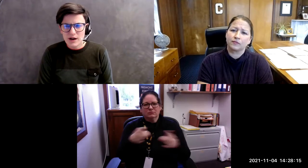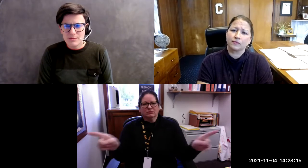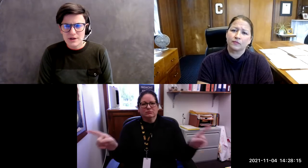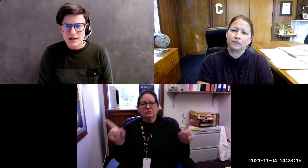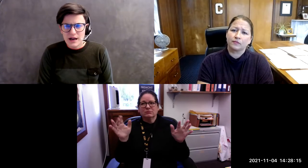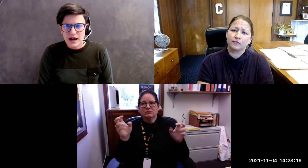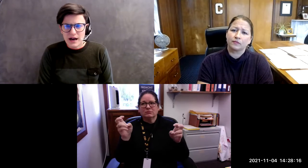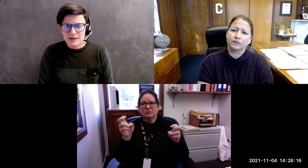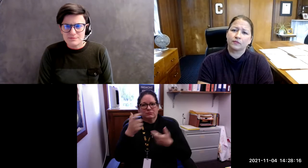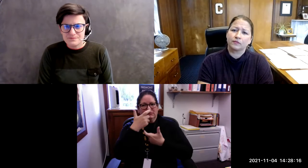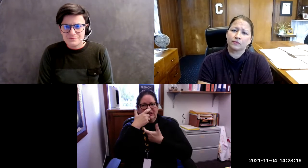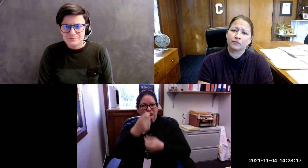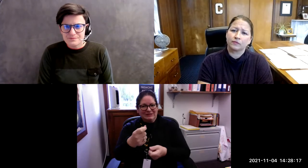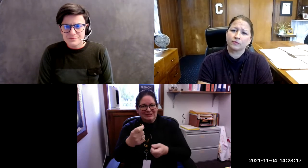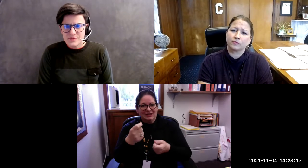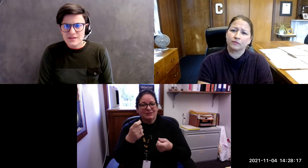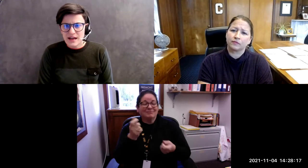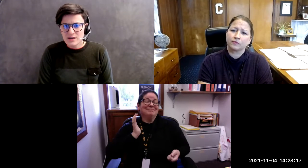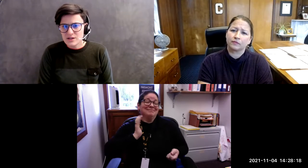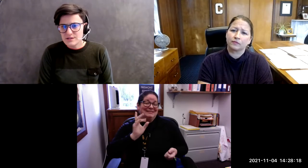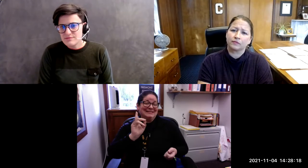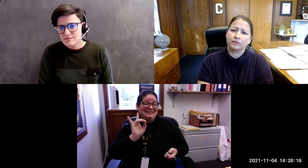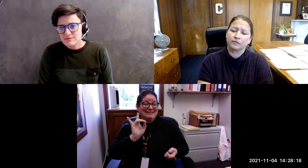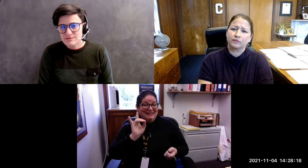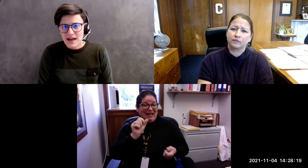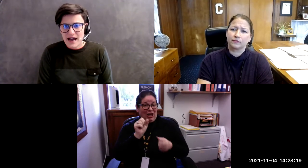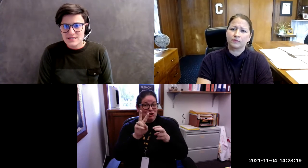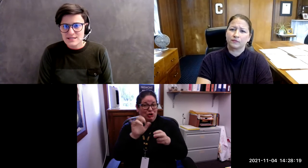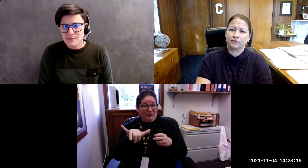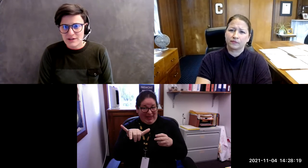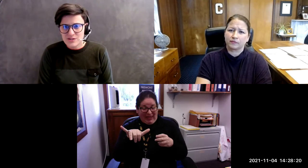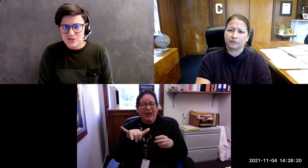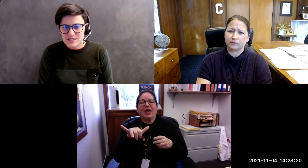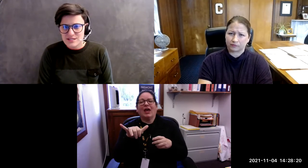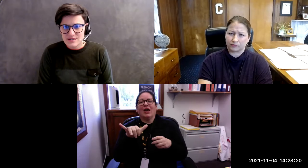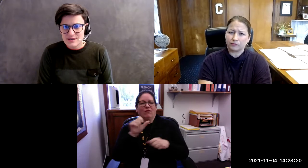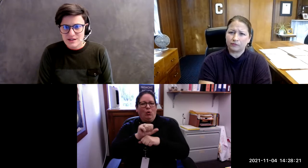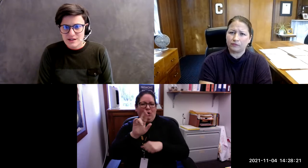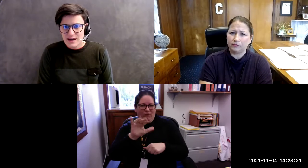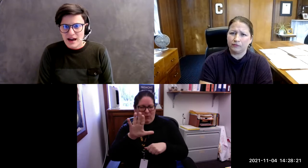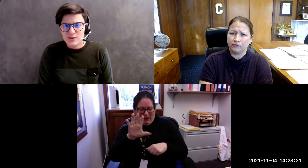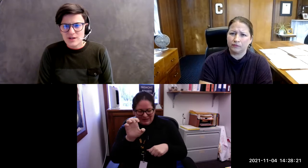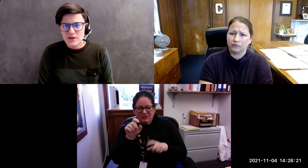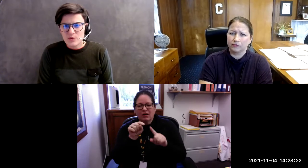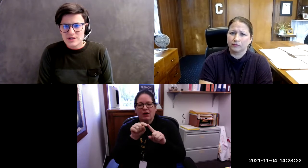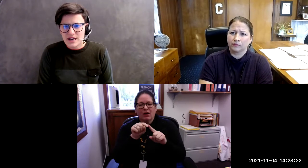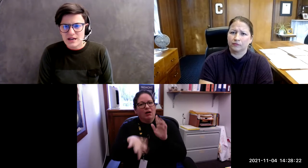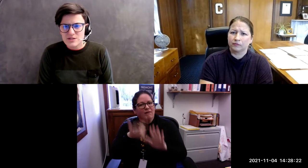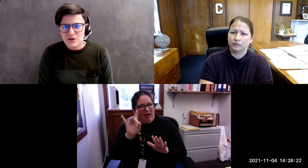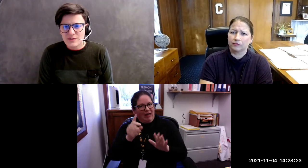program that could ask about interest. I know that there was a